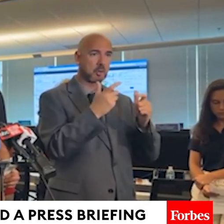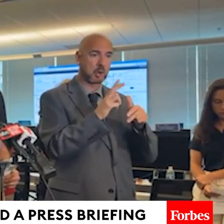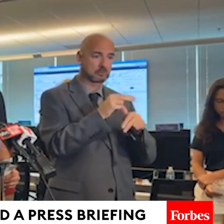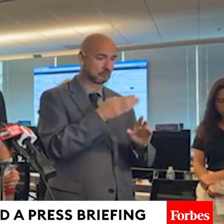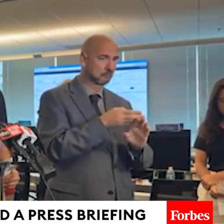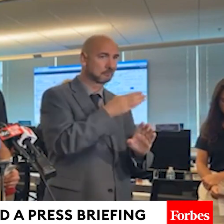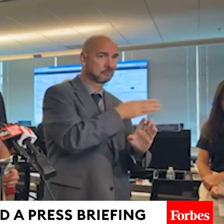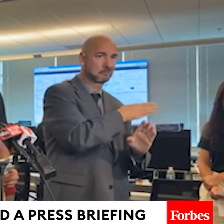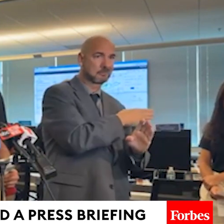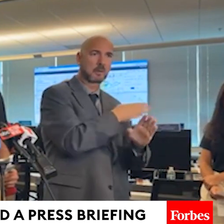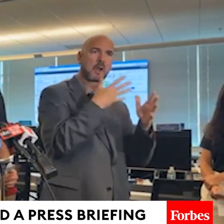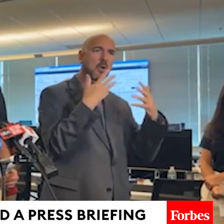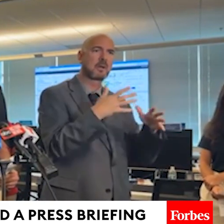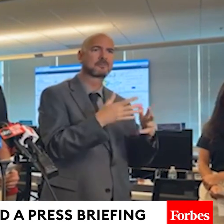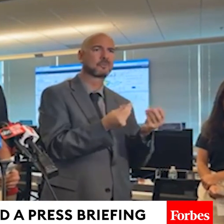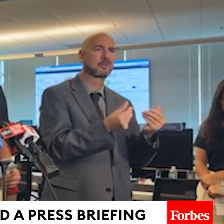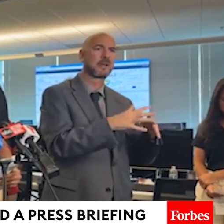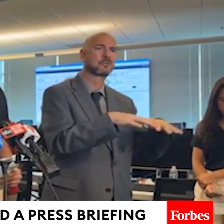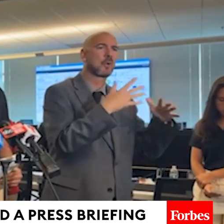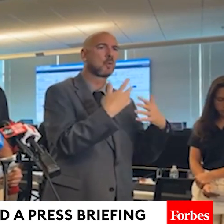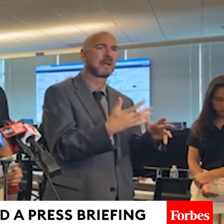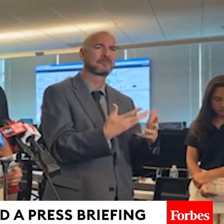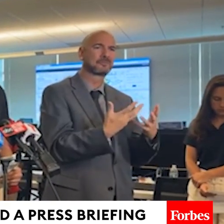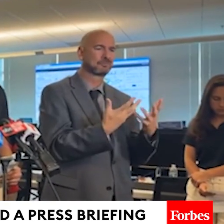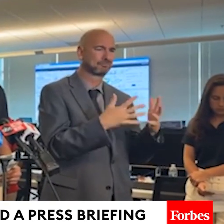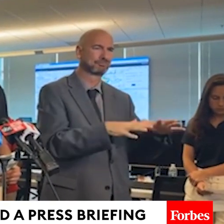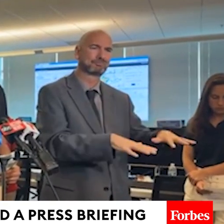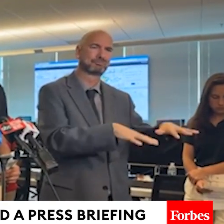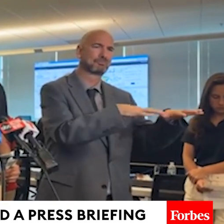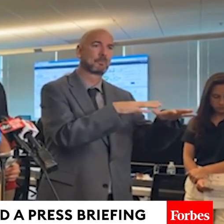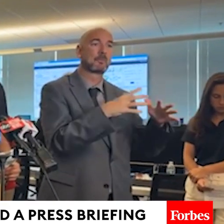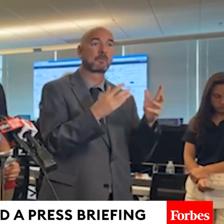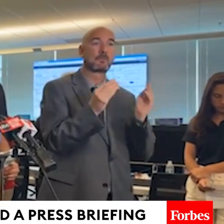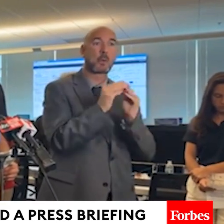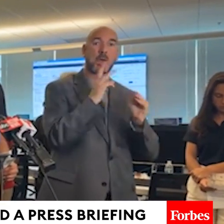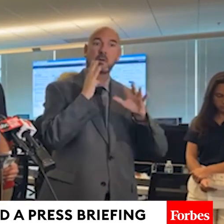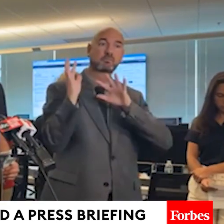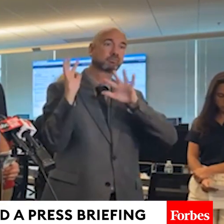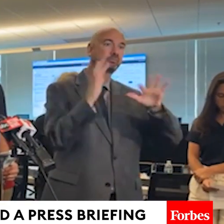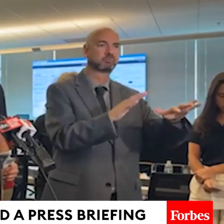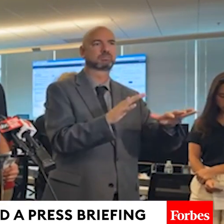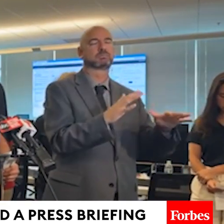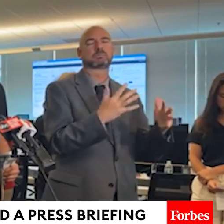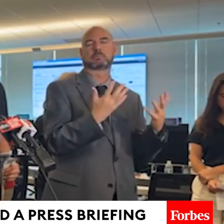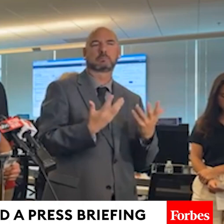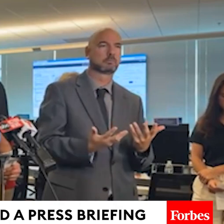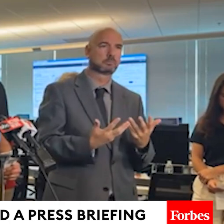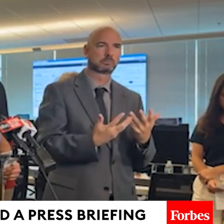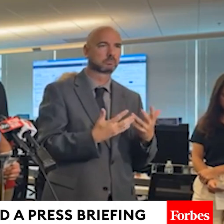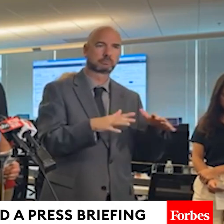was saturated, there isn't anywhere for the stormwater to go, so they've collected water.